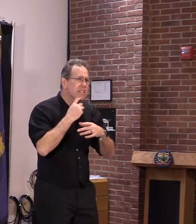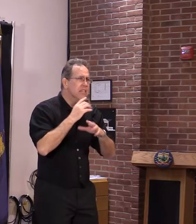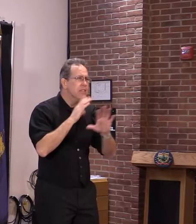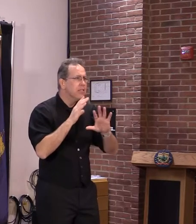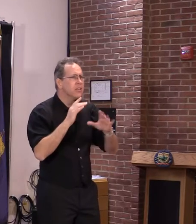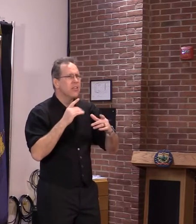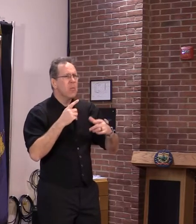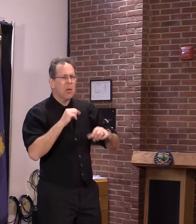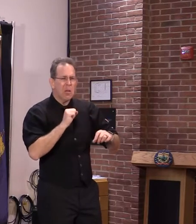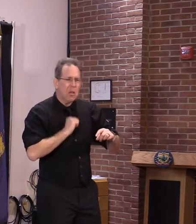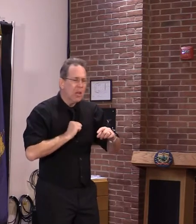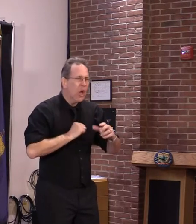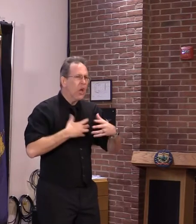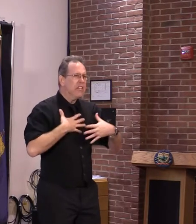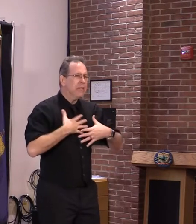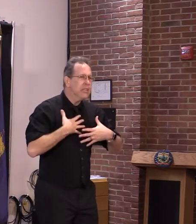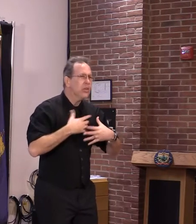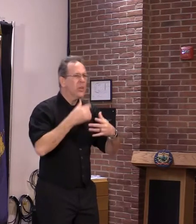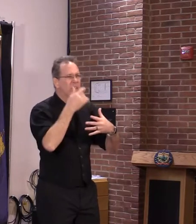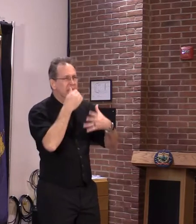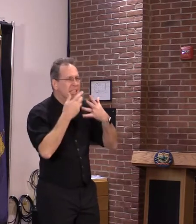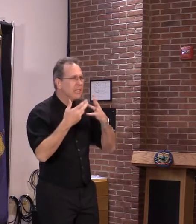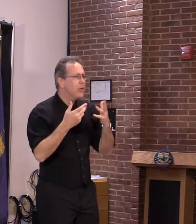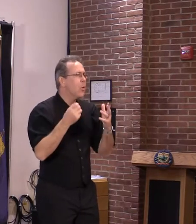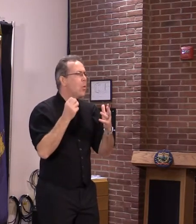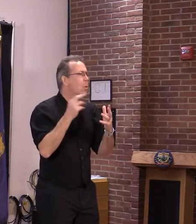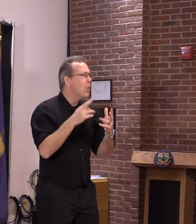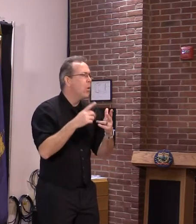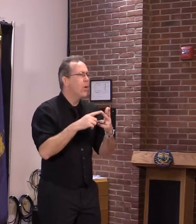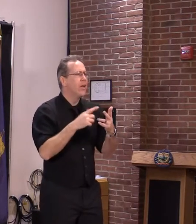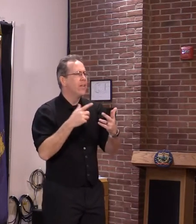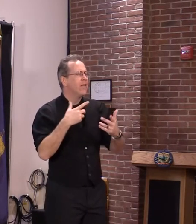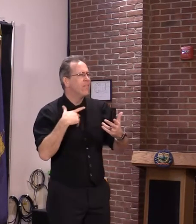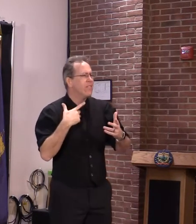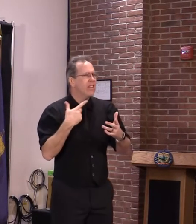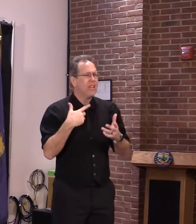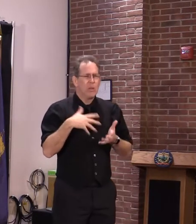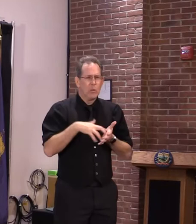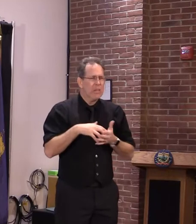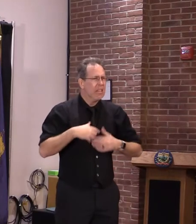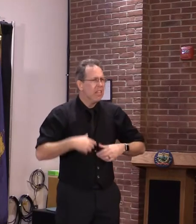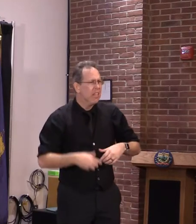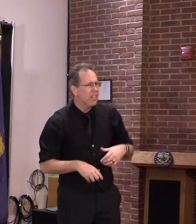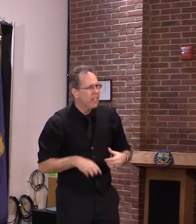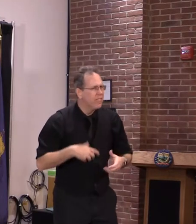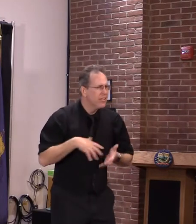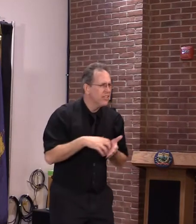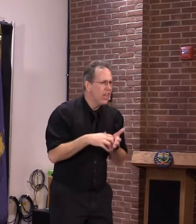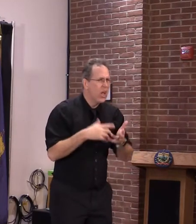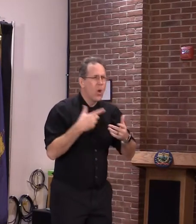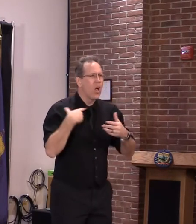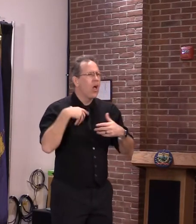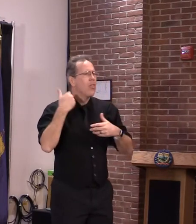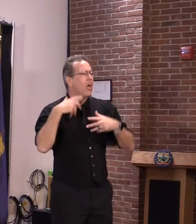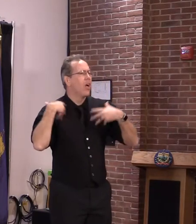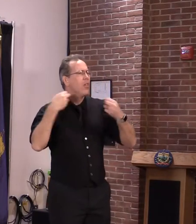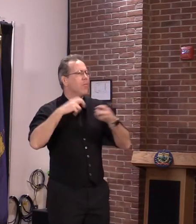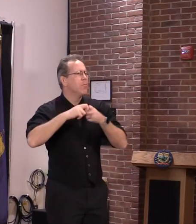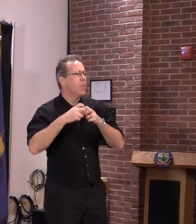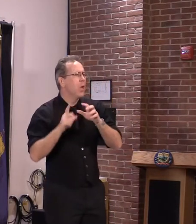significant illness, or someone with some underlying pre-existing issues, might require an EKG. So it would